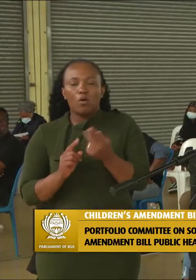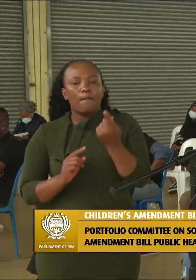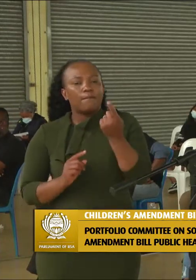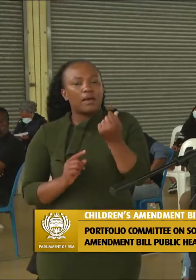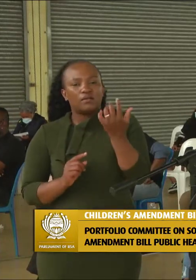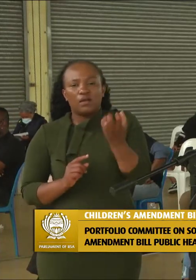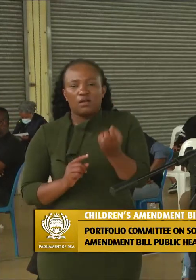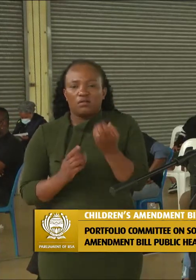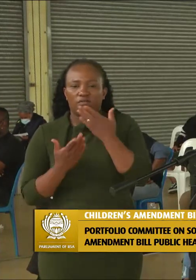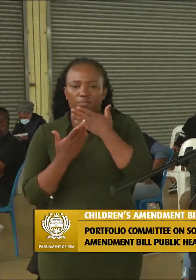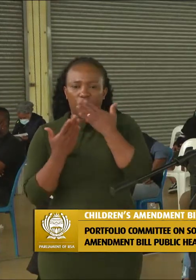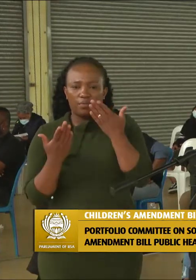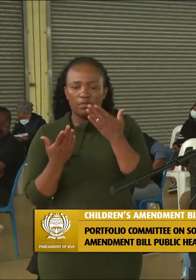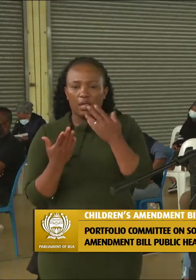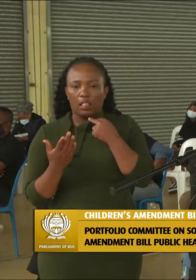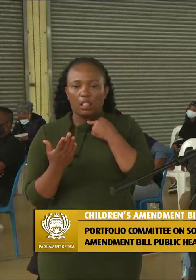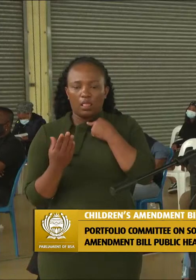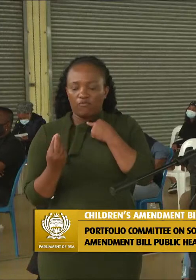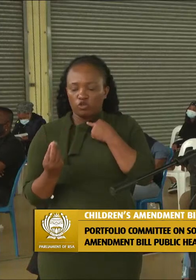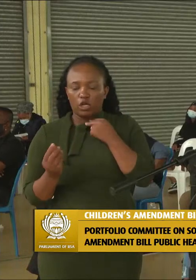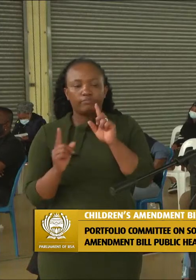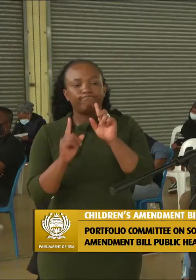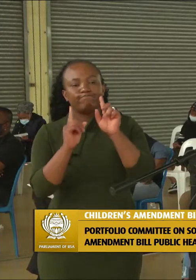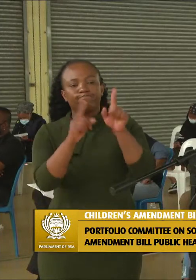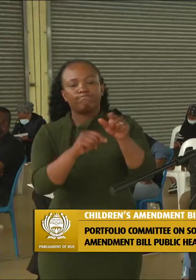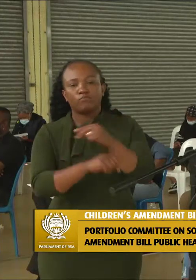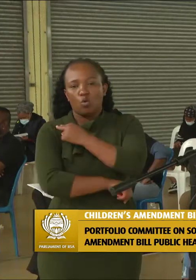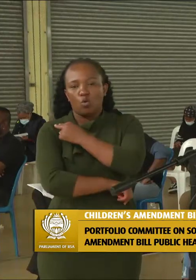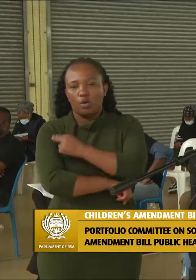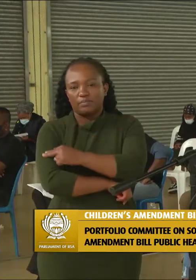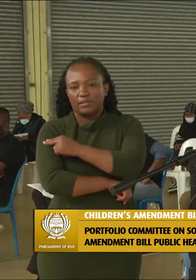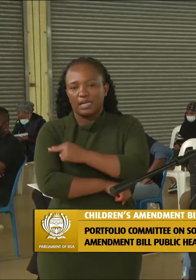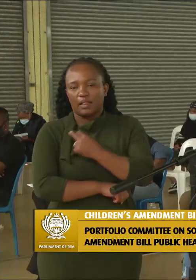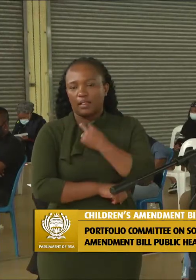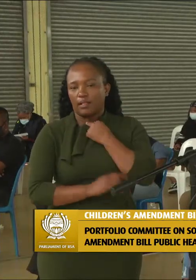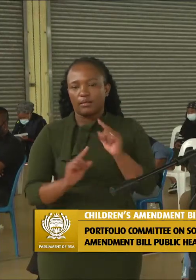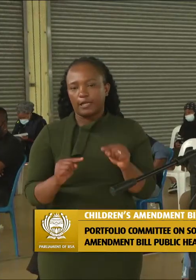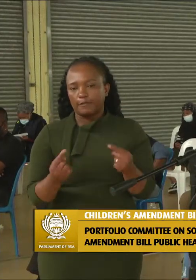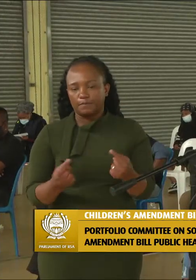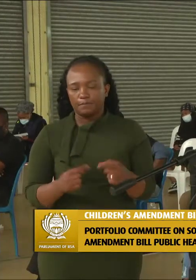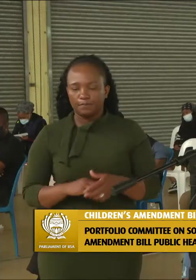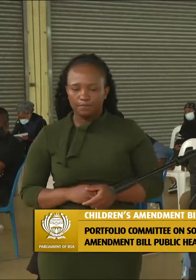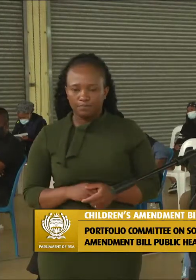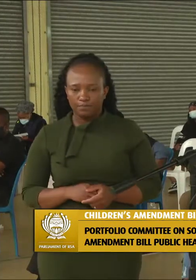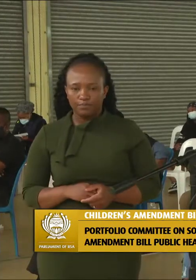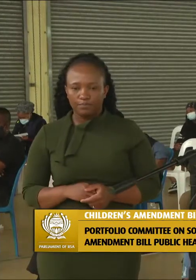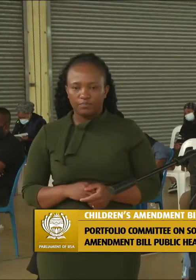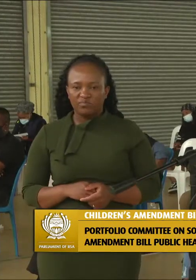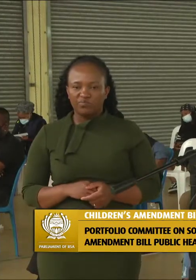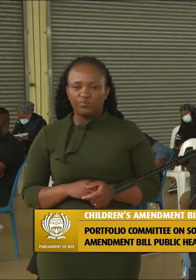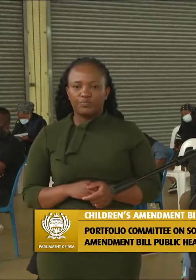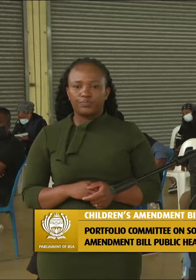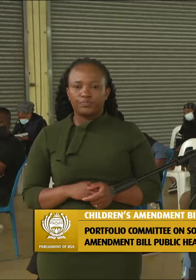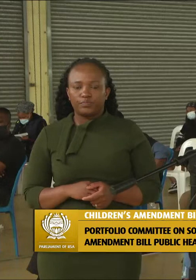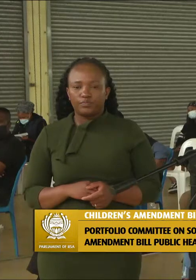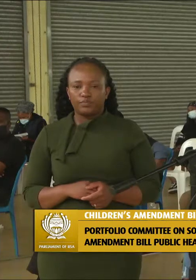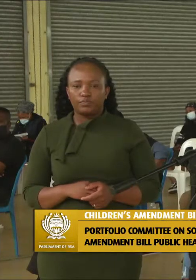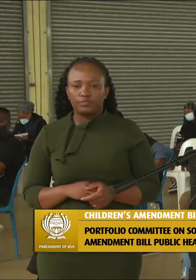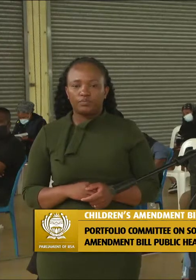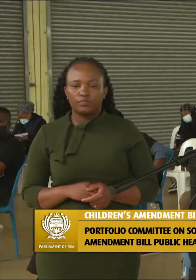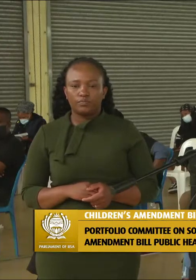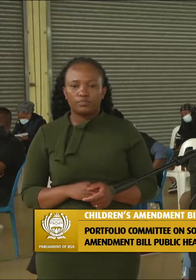saying this because some of the parents, you find that they have a challenge of taking their kids to the